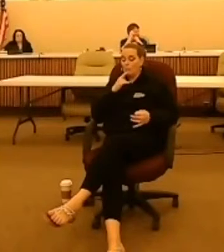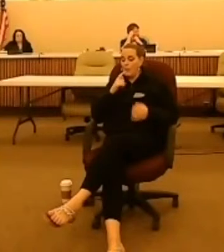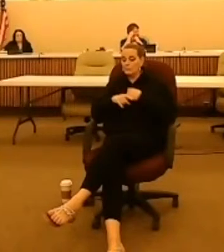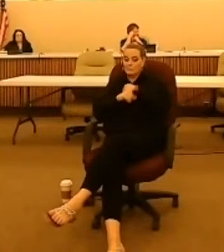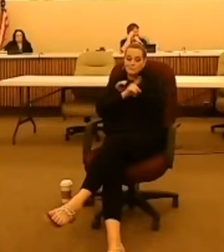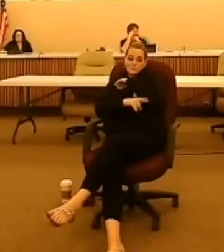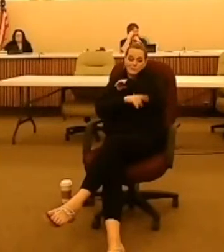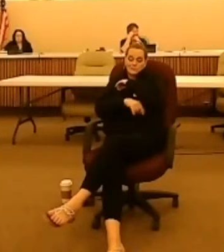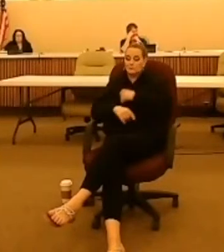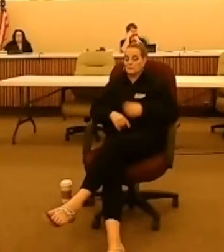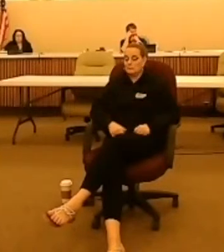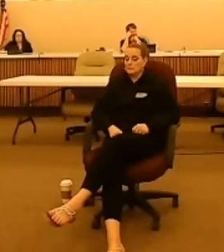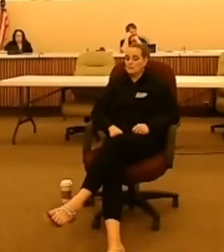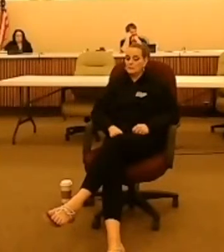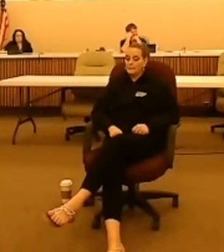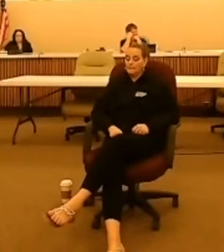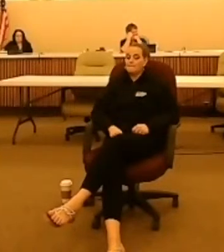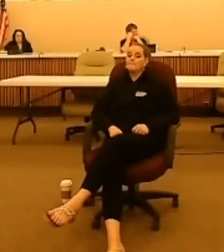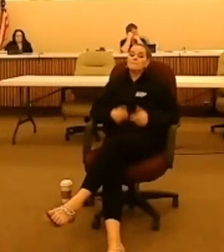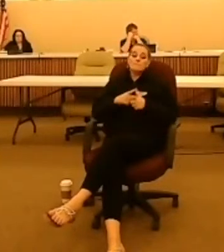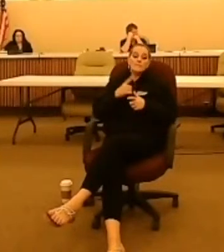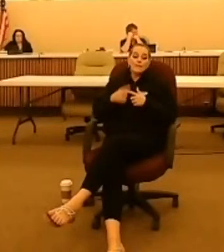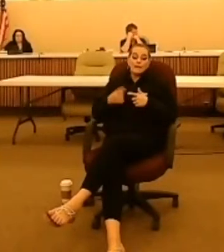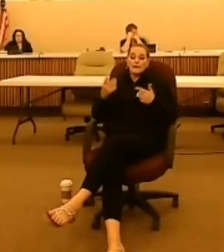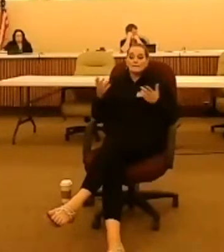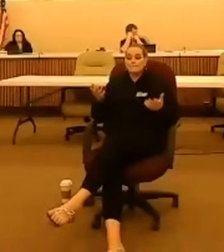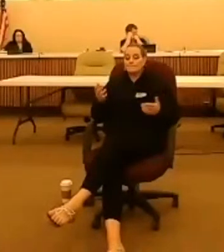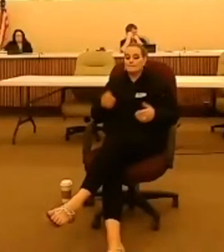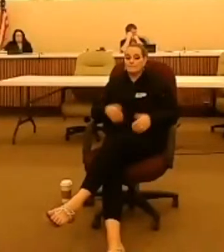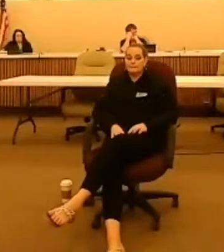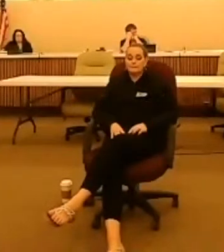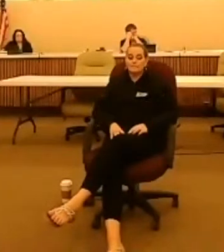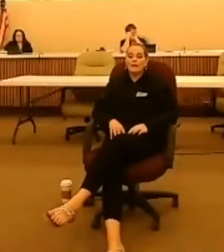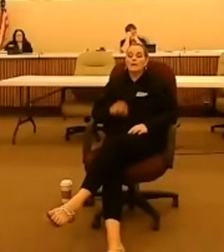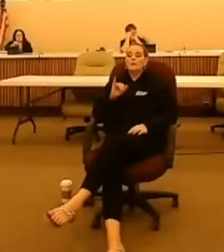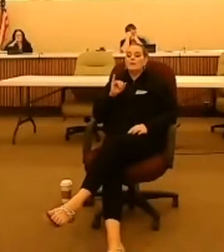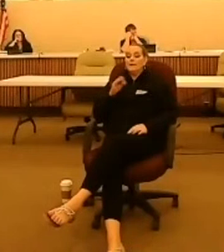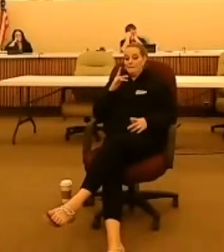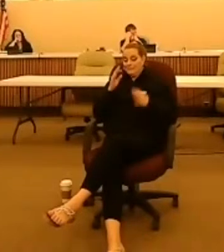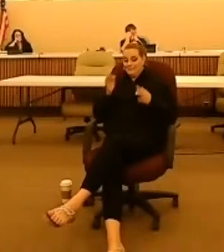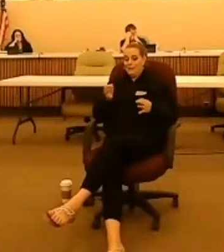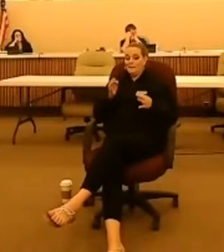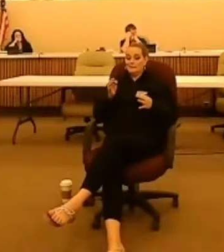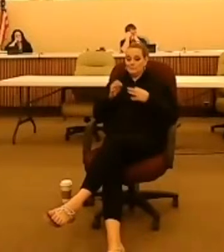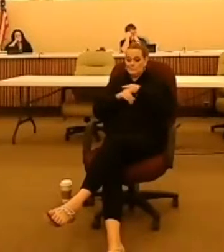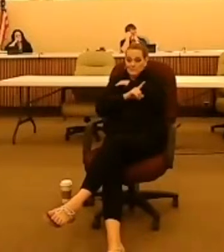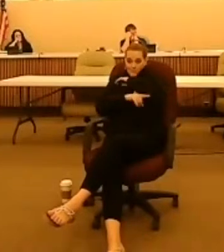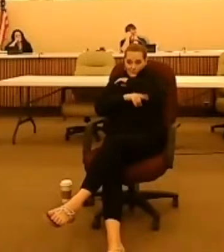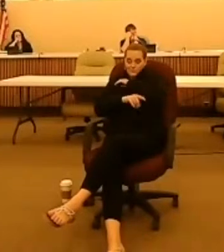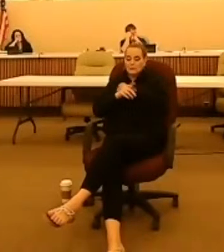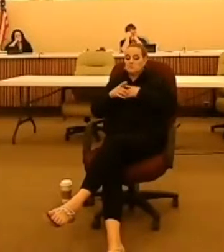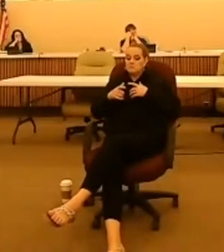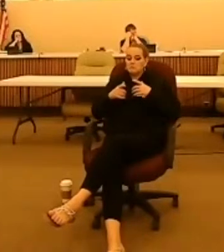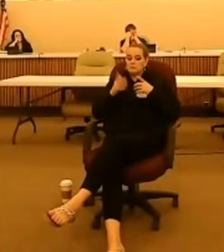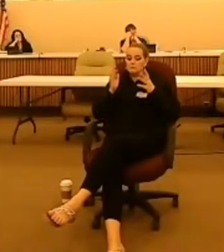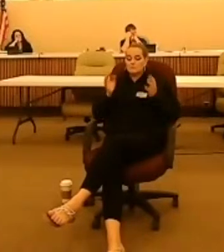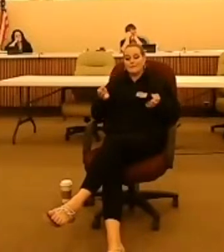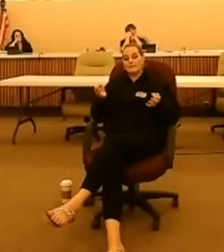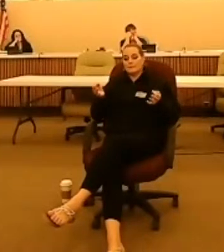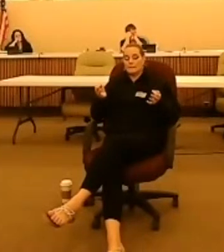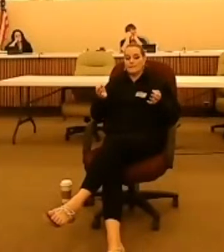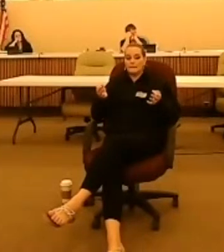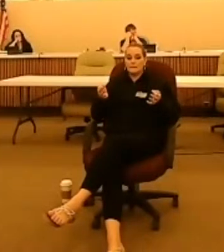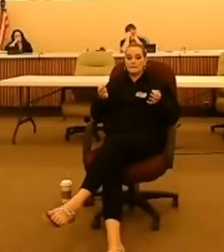Mike. And then if they do decide to go that way, they certainly